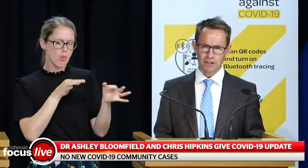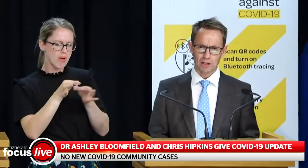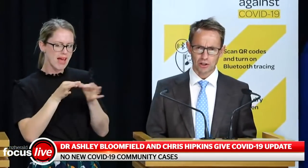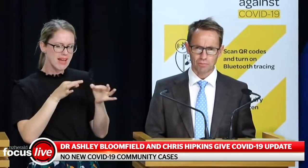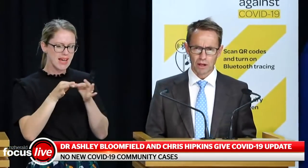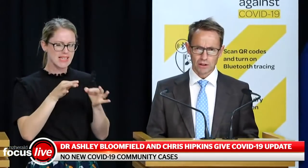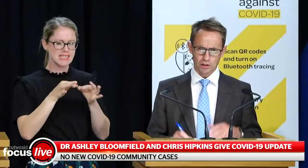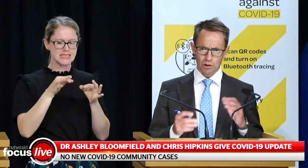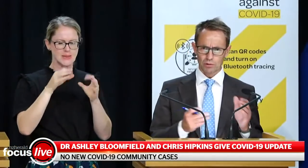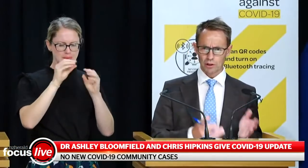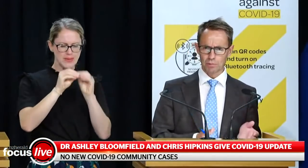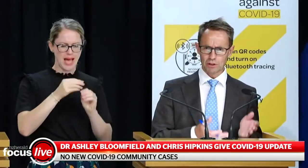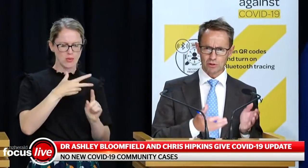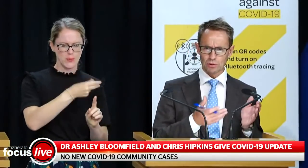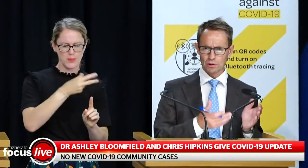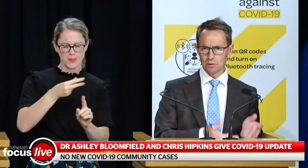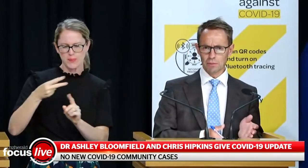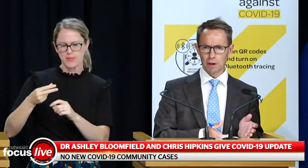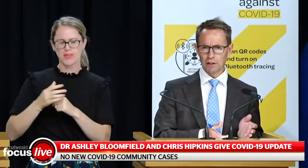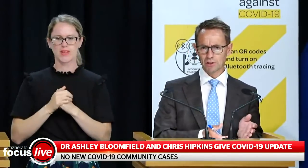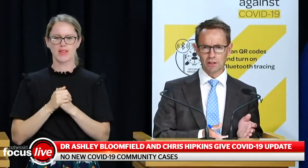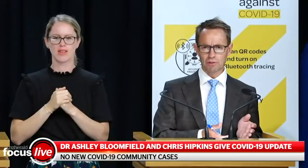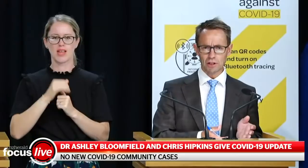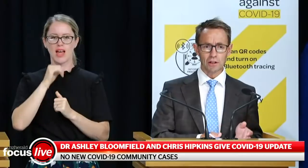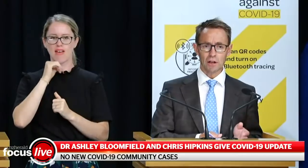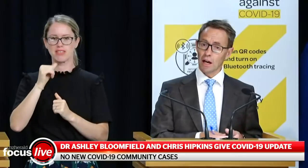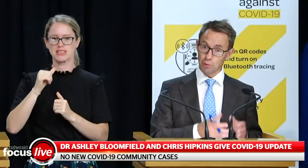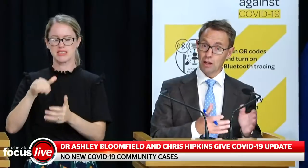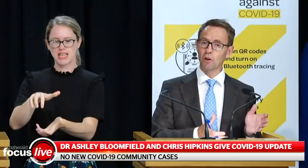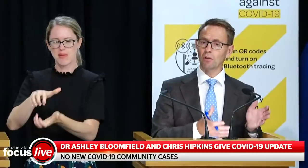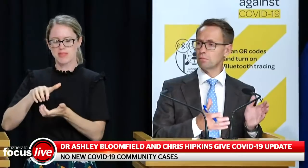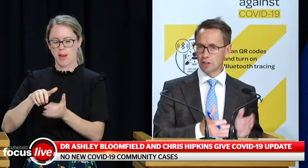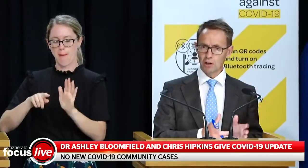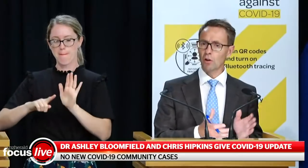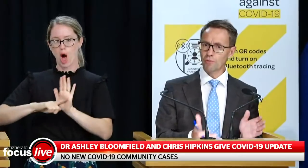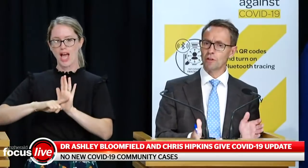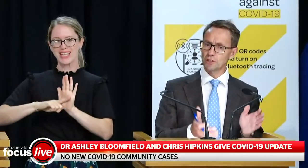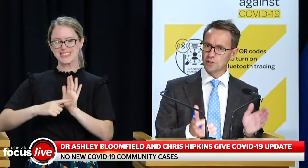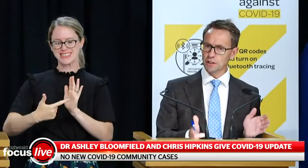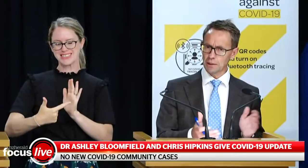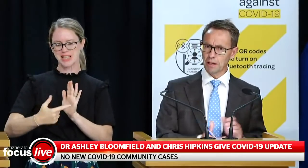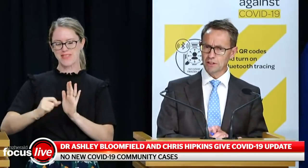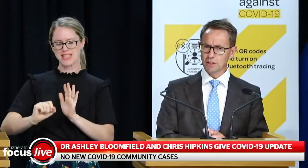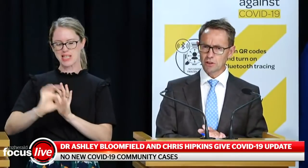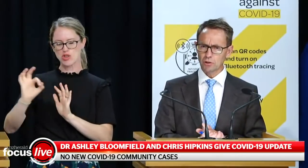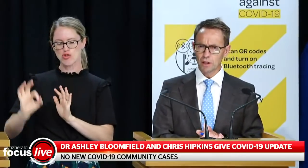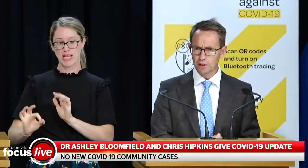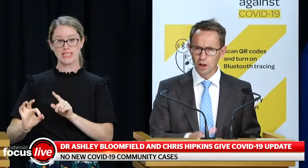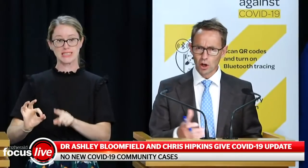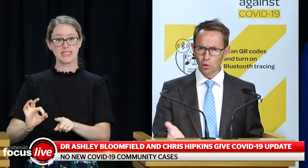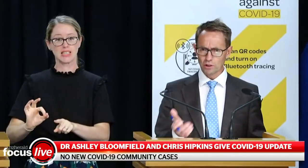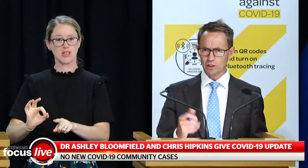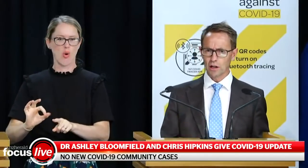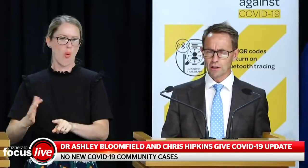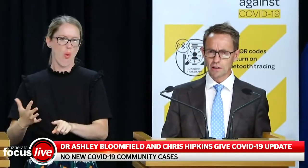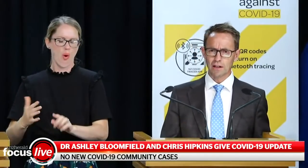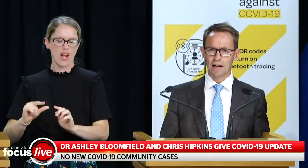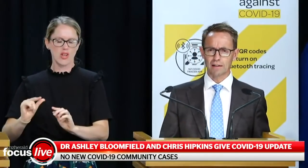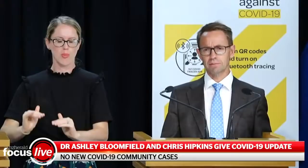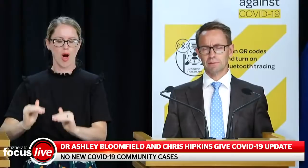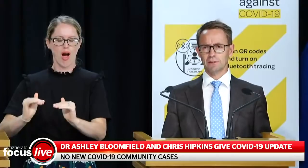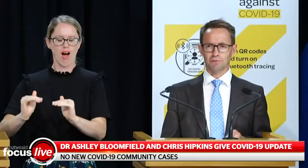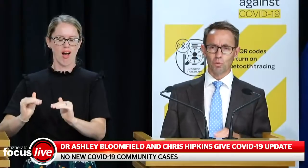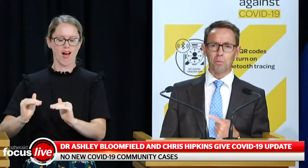of the vaccination. So whether it can be stored at -70, and we have now got the freezers and the capacity to do that, or a